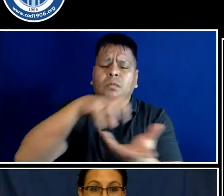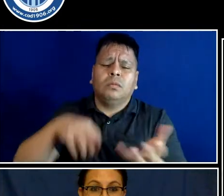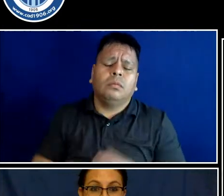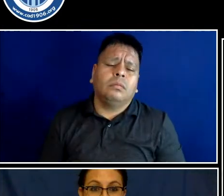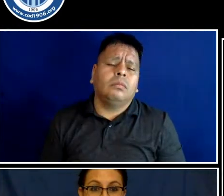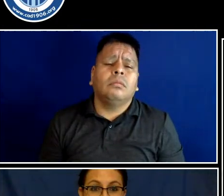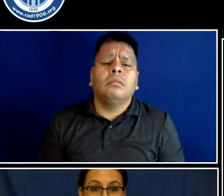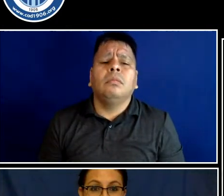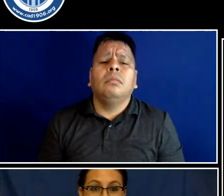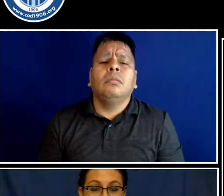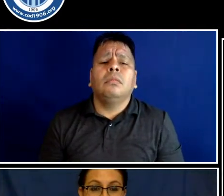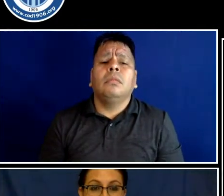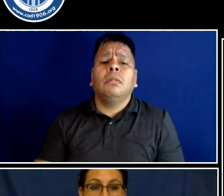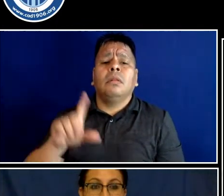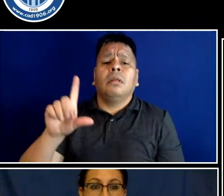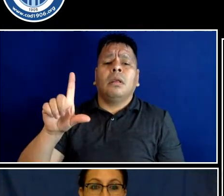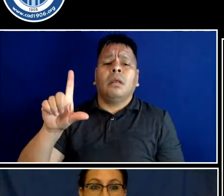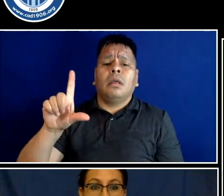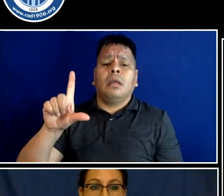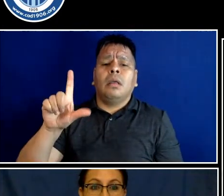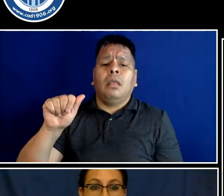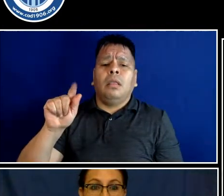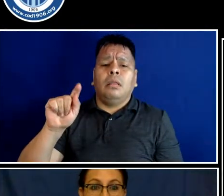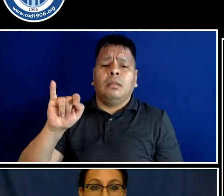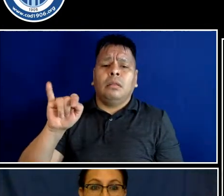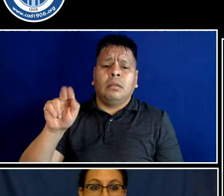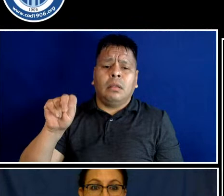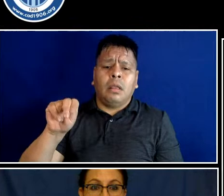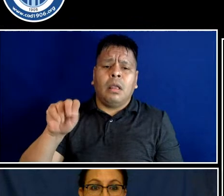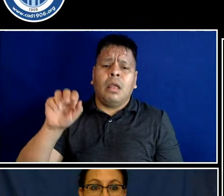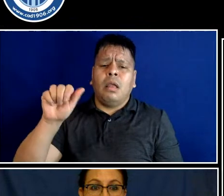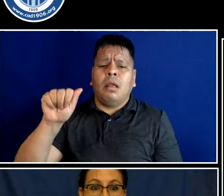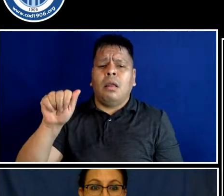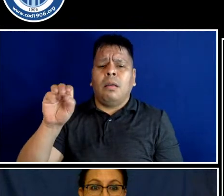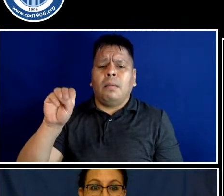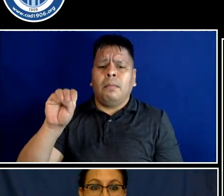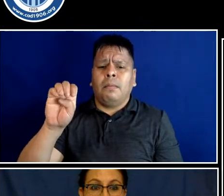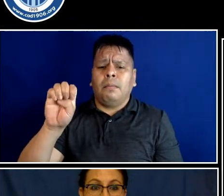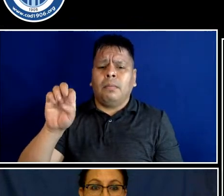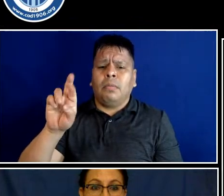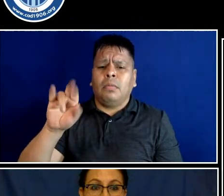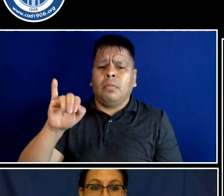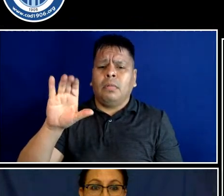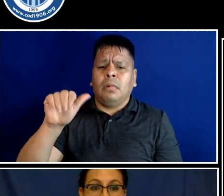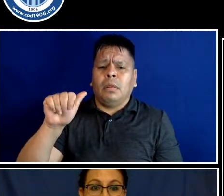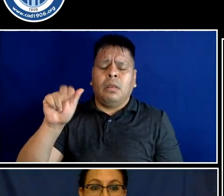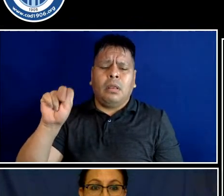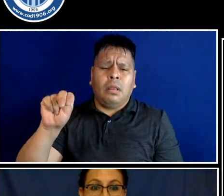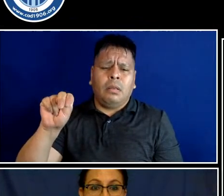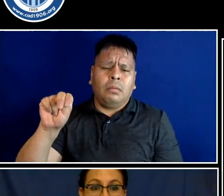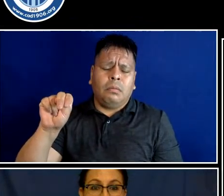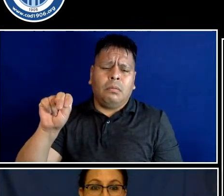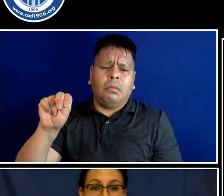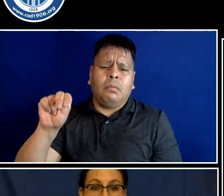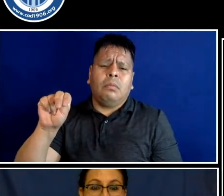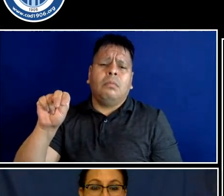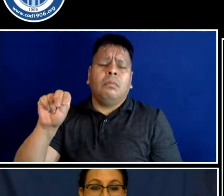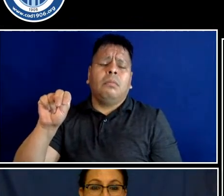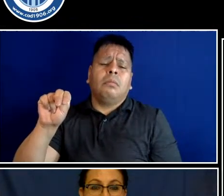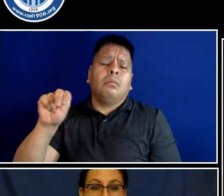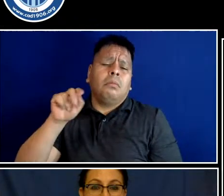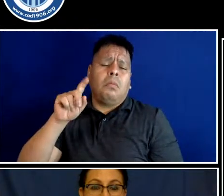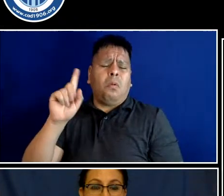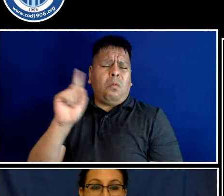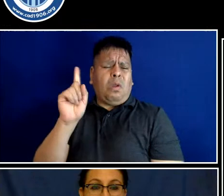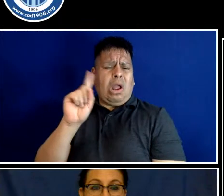to my side. And in order to create clarity and reduce ambiguity, I'd like to point out what terms we're going to